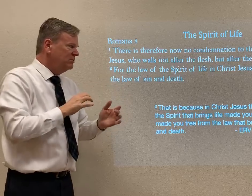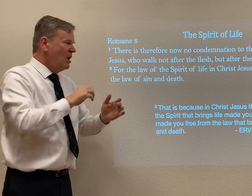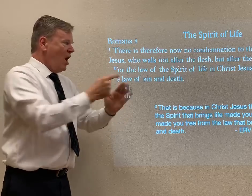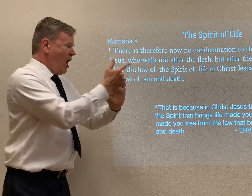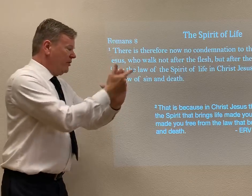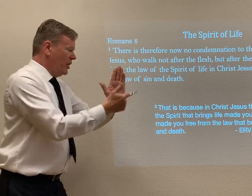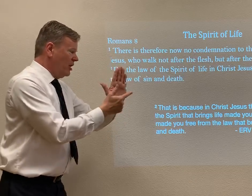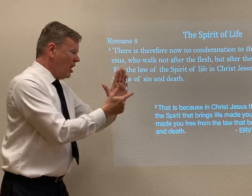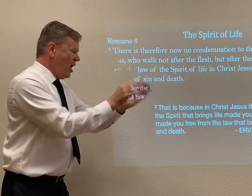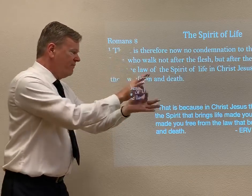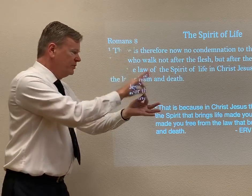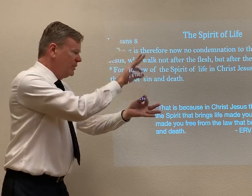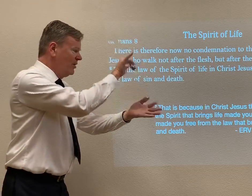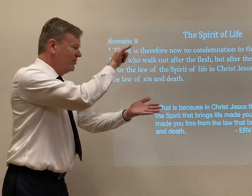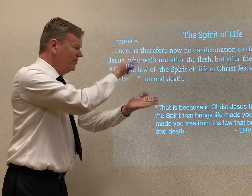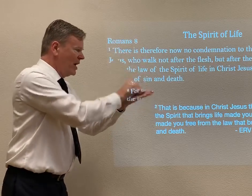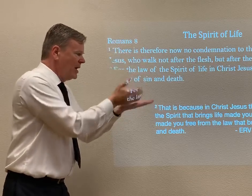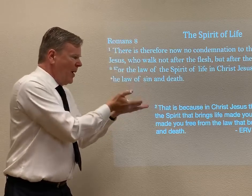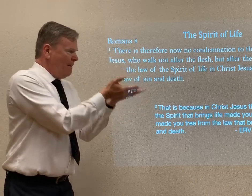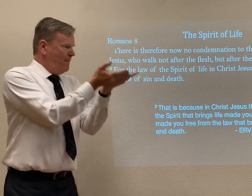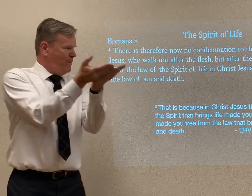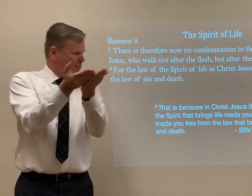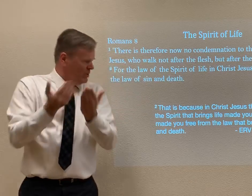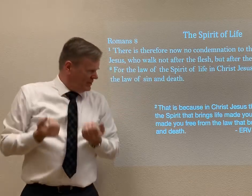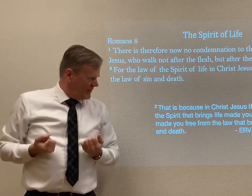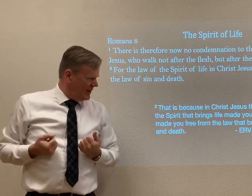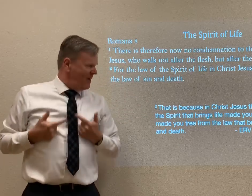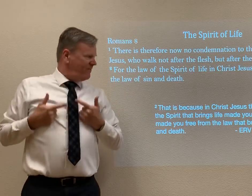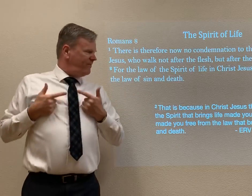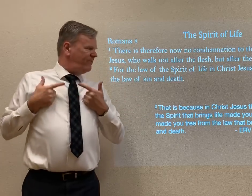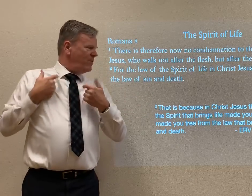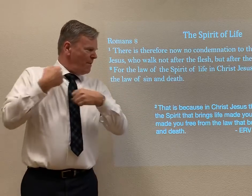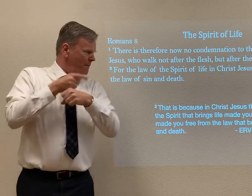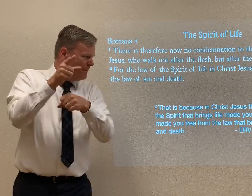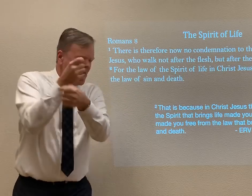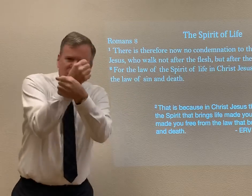that is because in Christ Jesus, the law of the Spirit that brings life made you free.